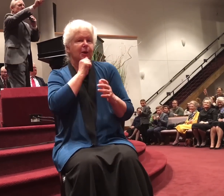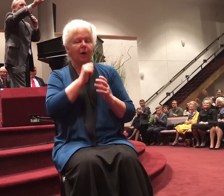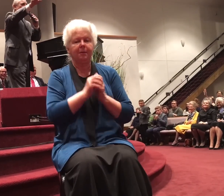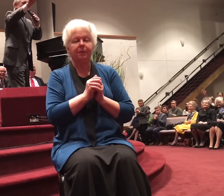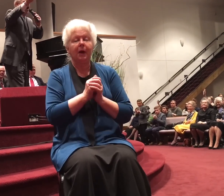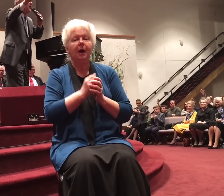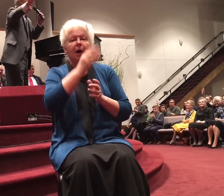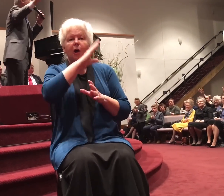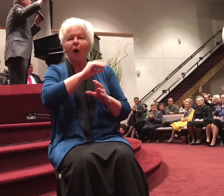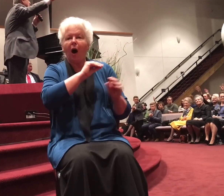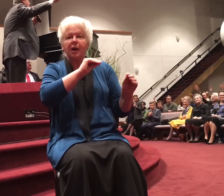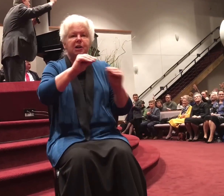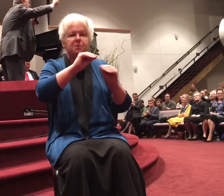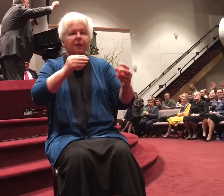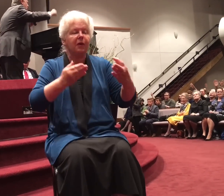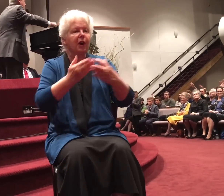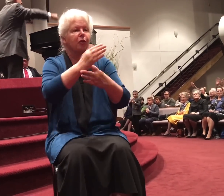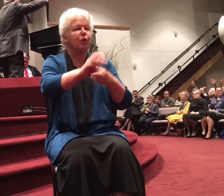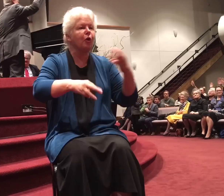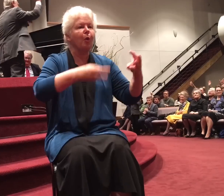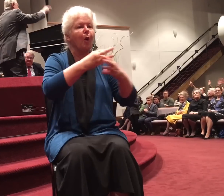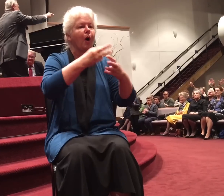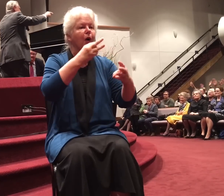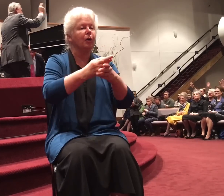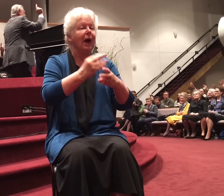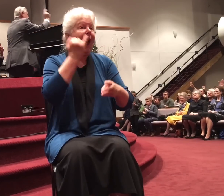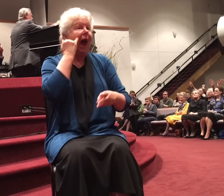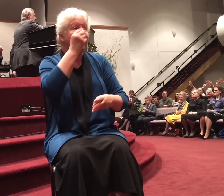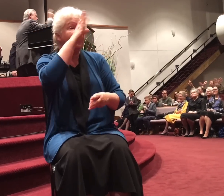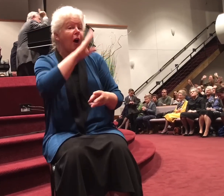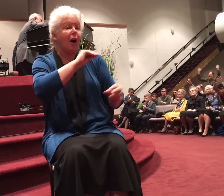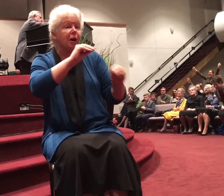God is moving all across the world.